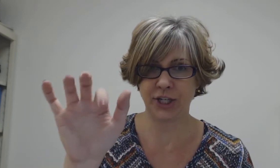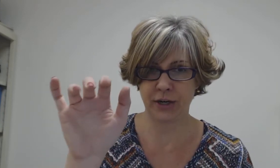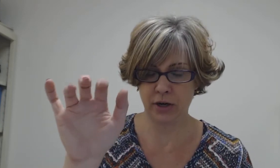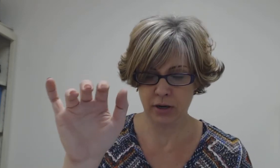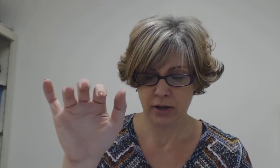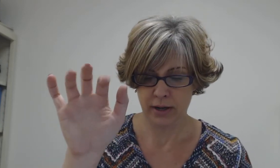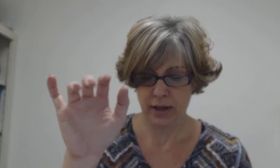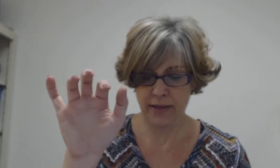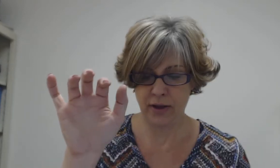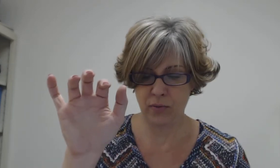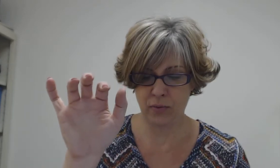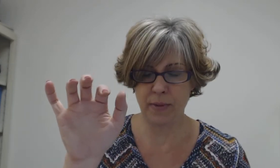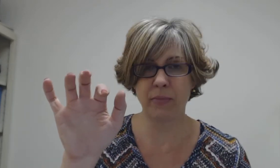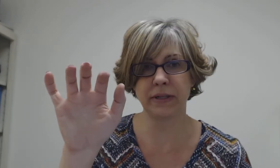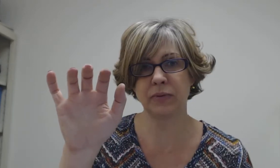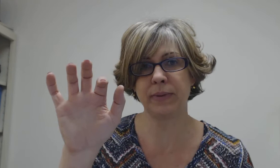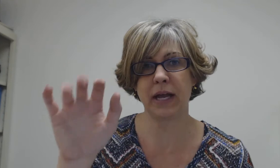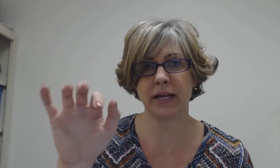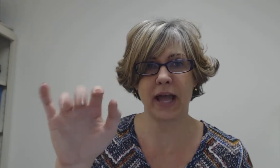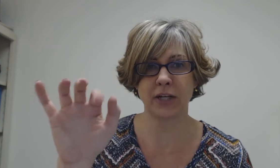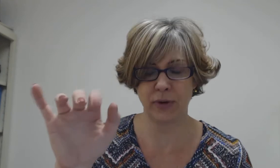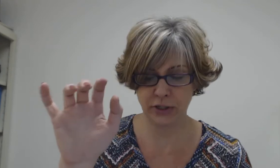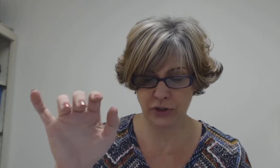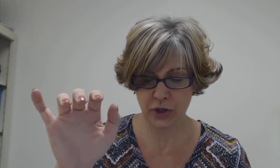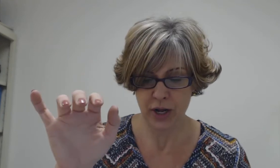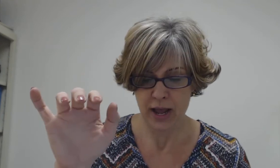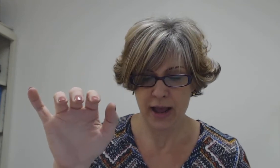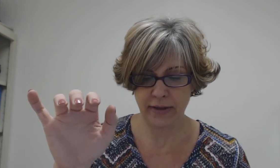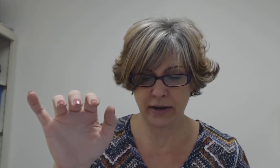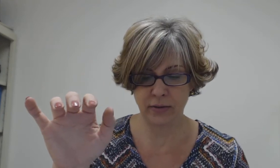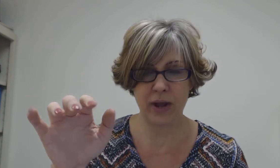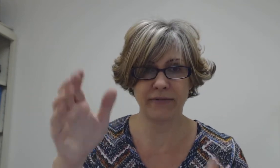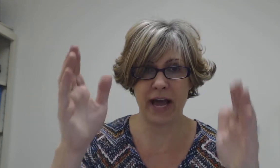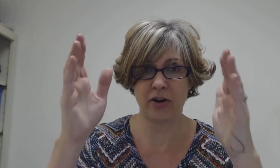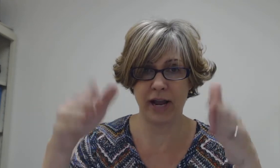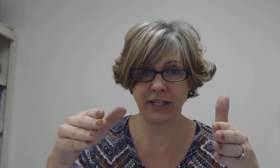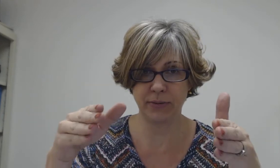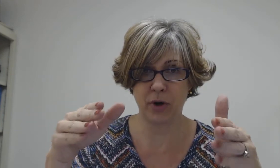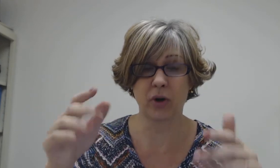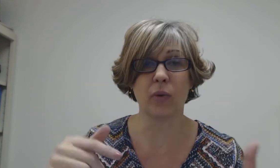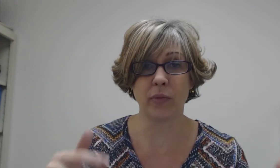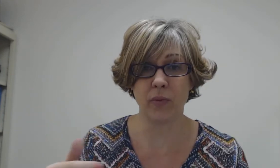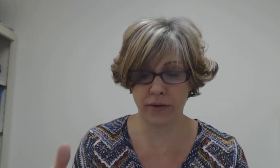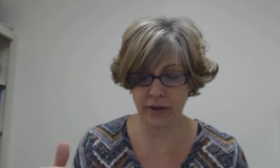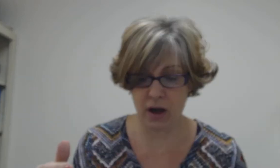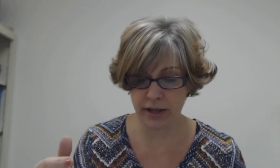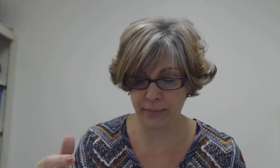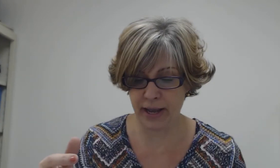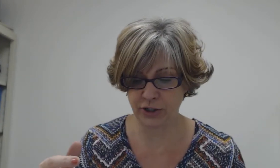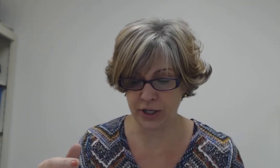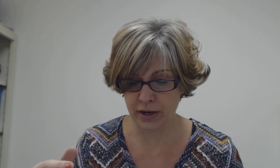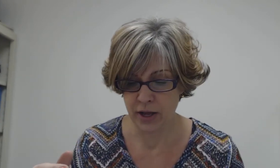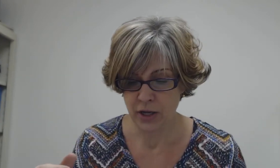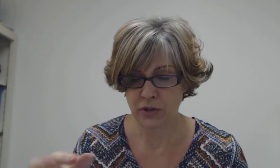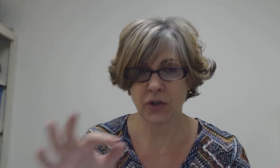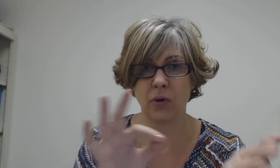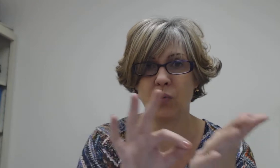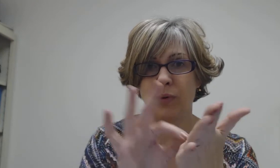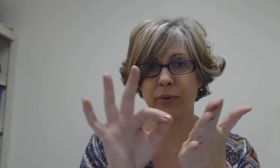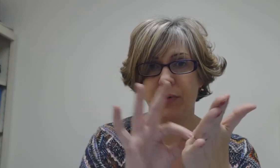Cashier. And then remember, this would be like a cash register. And then we have to add our agent marker when we want the occupation. So